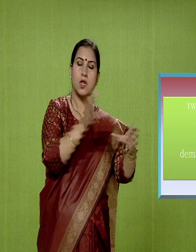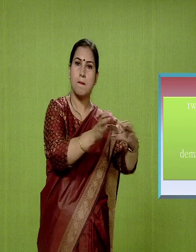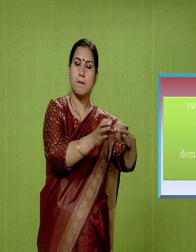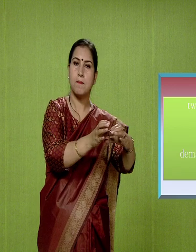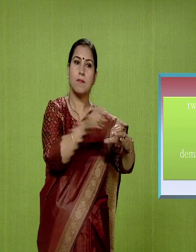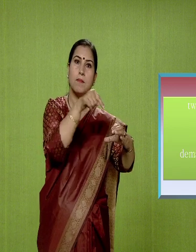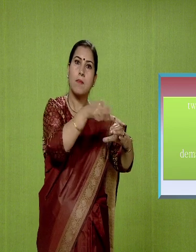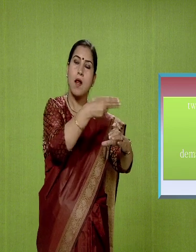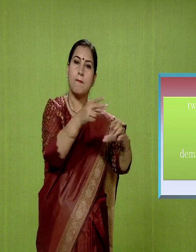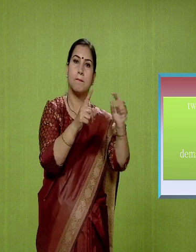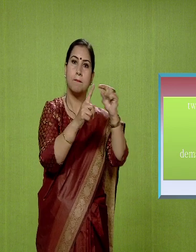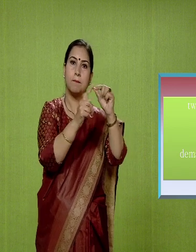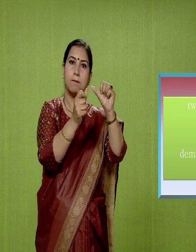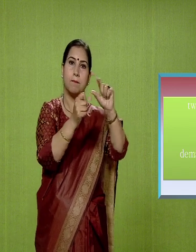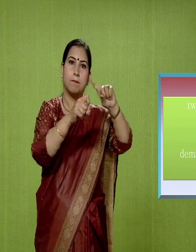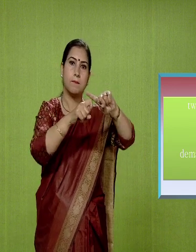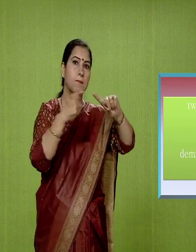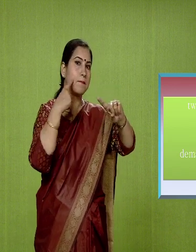called Pakistan.